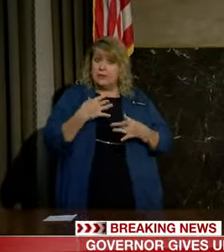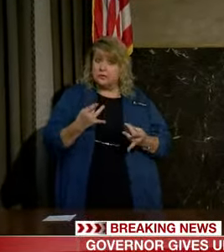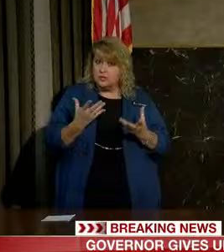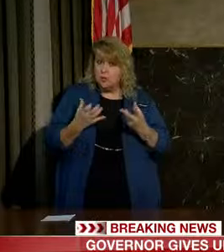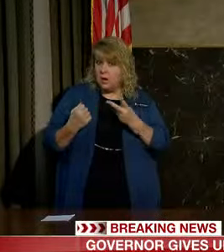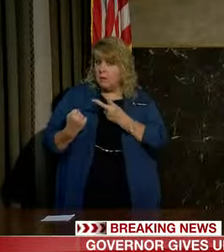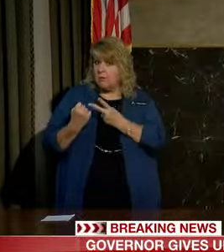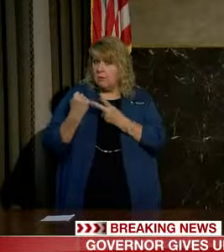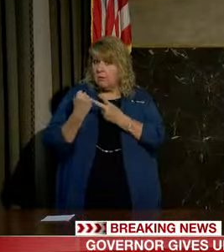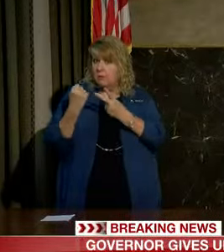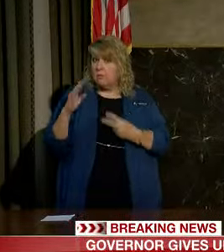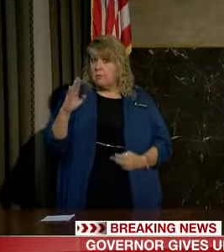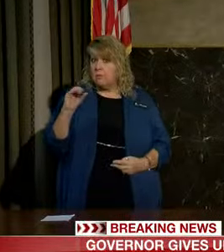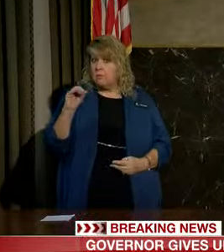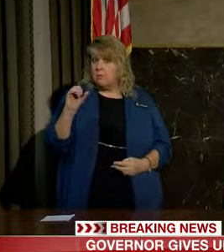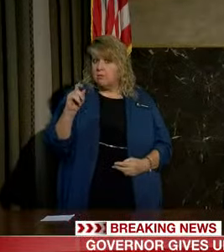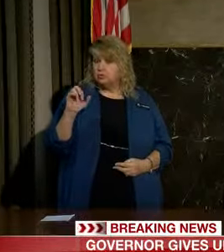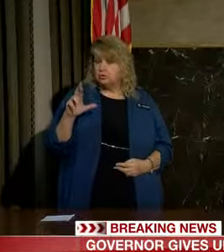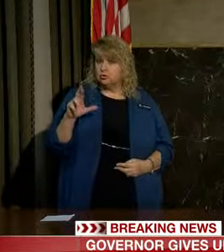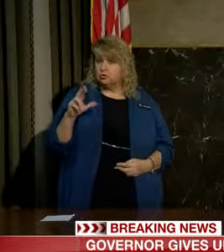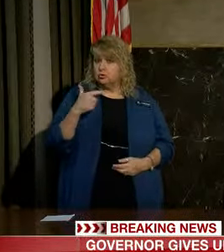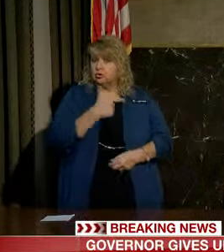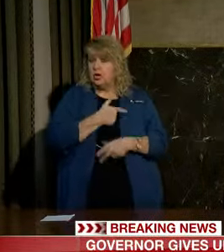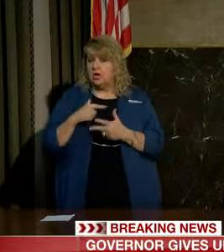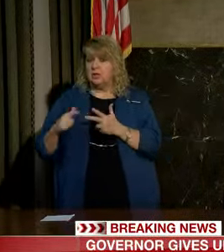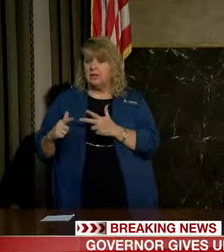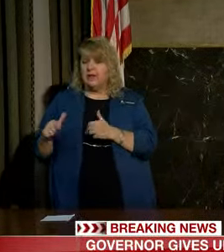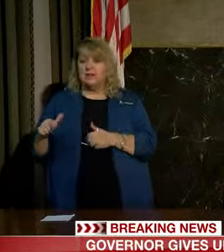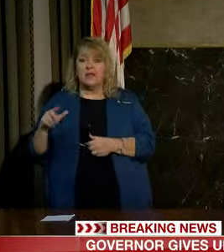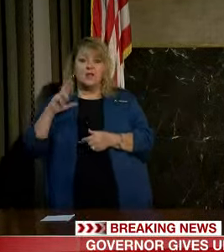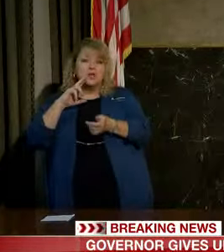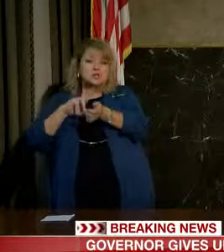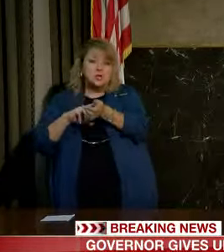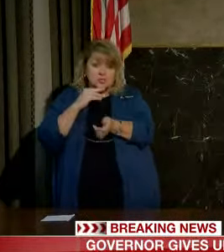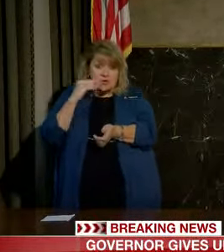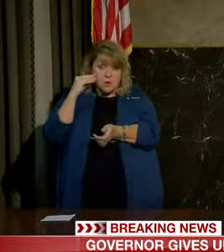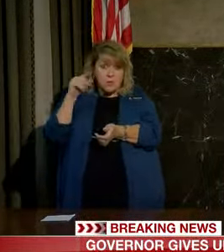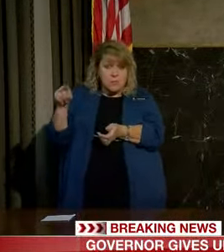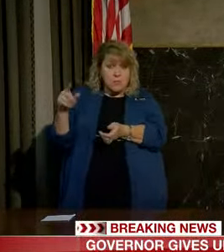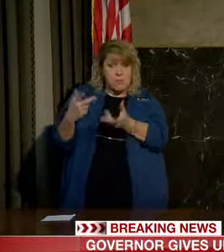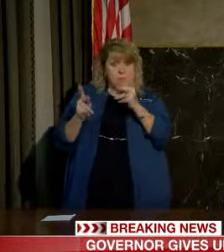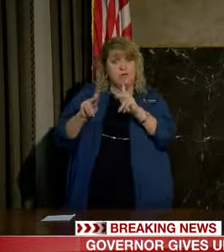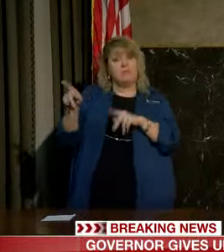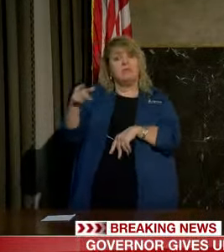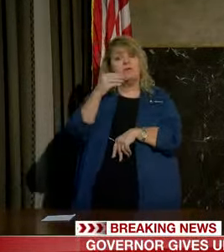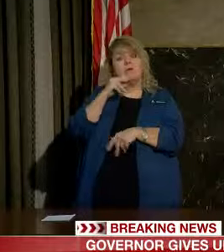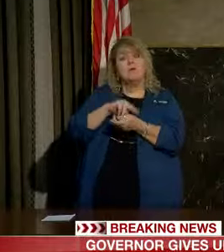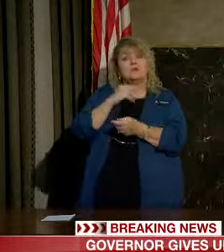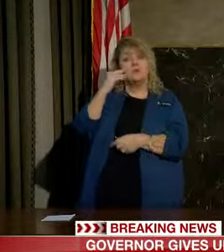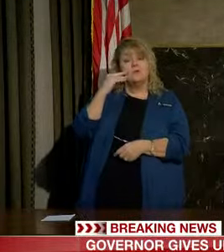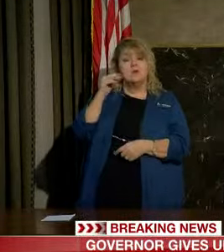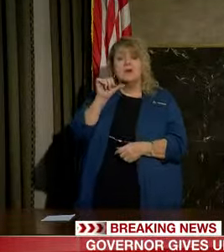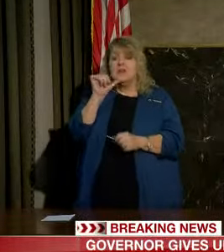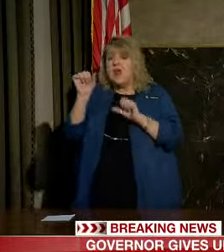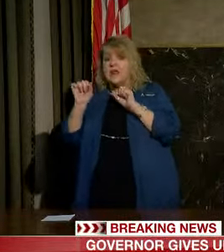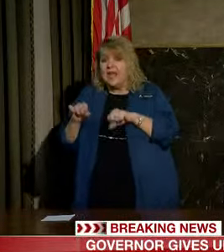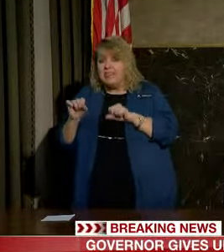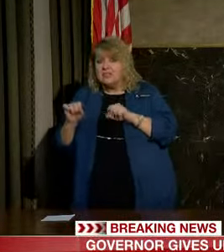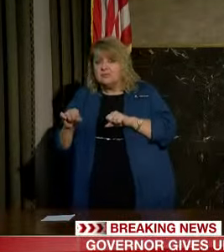thus far? And if I can just add, in terms of nursing homes, are most of the people at nursing homes not eligible because they got